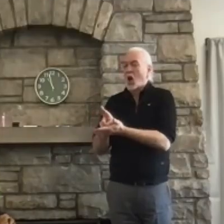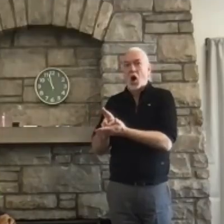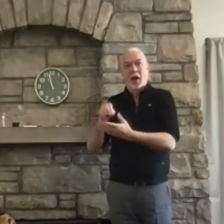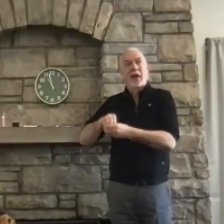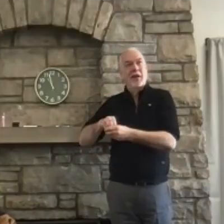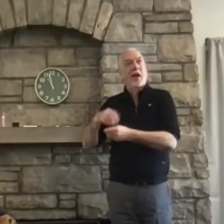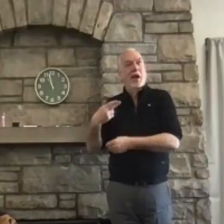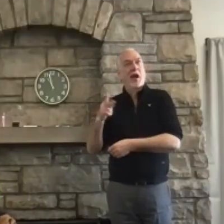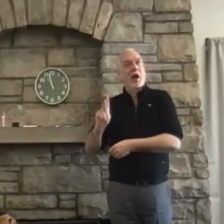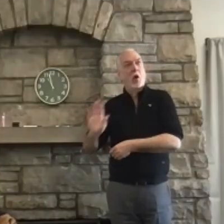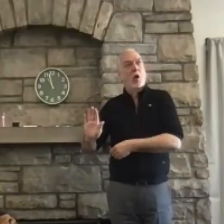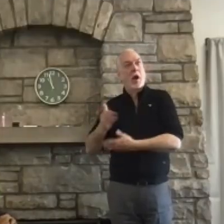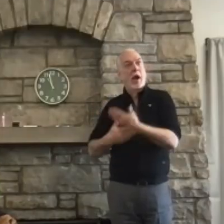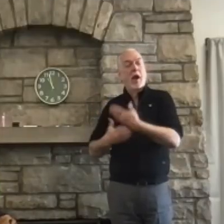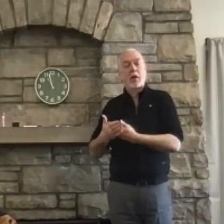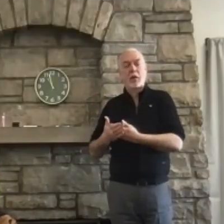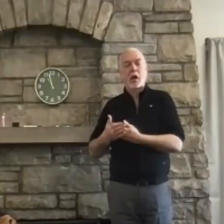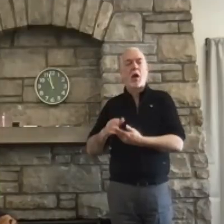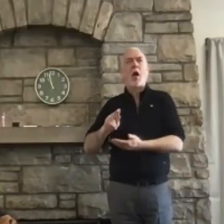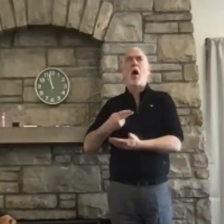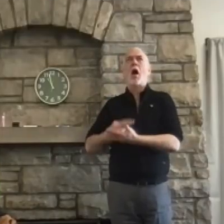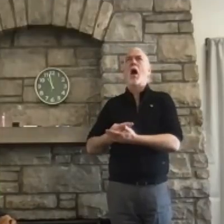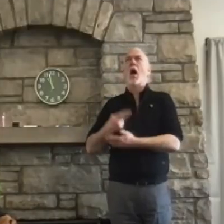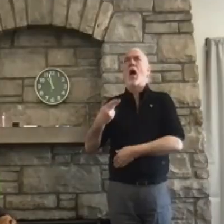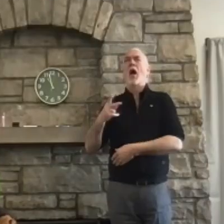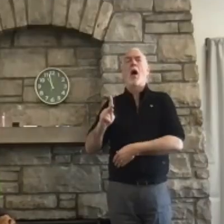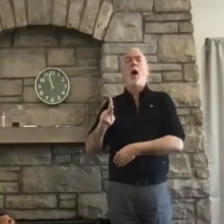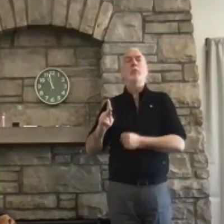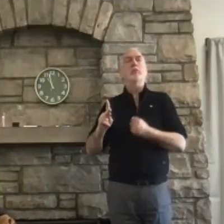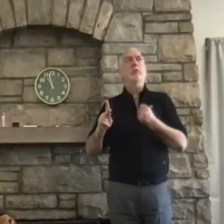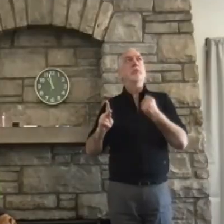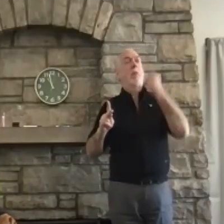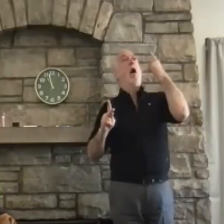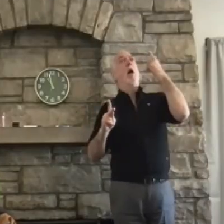she understood Helen at once.